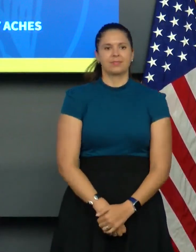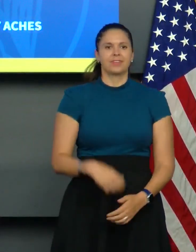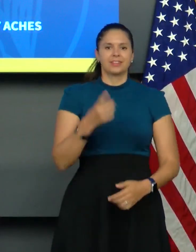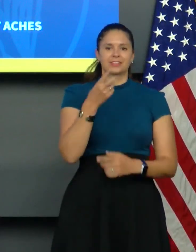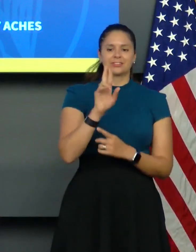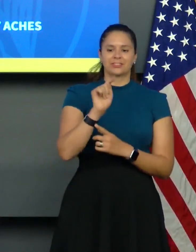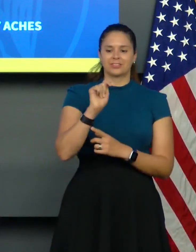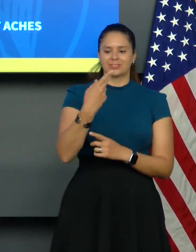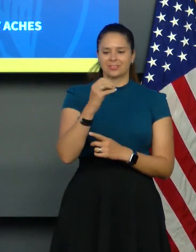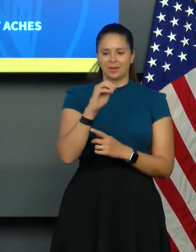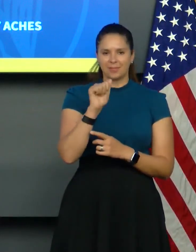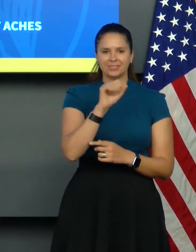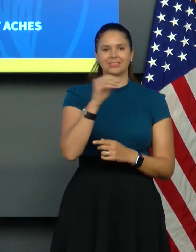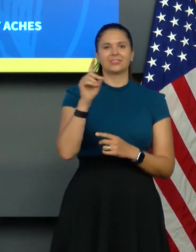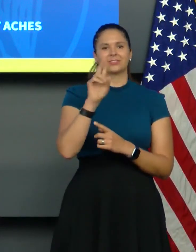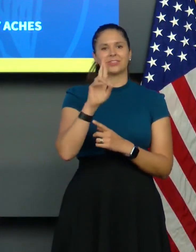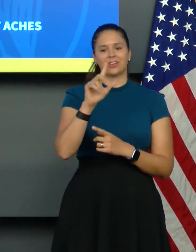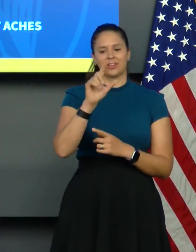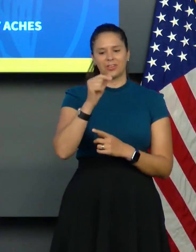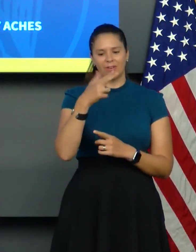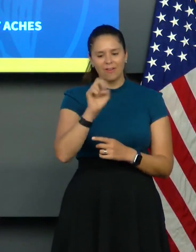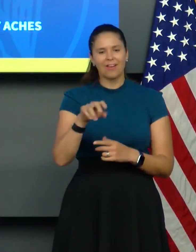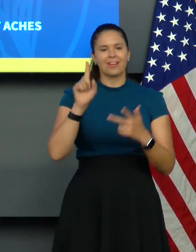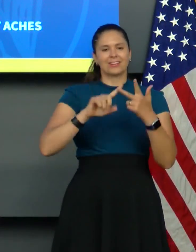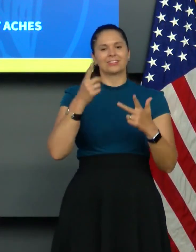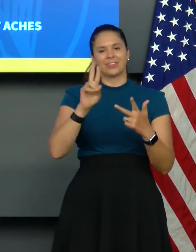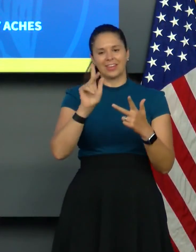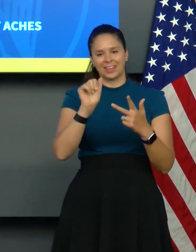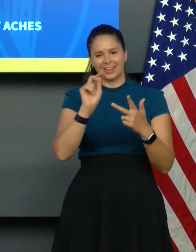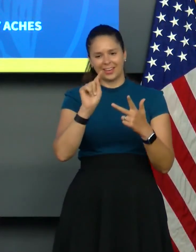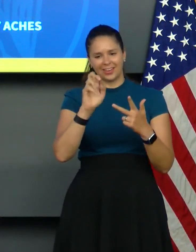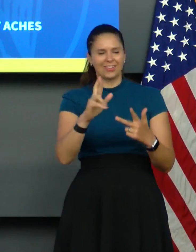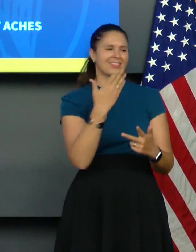Dr. Thomas and Dr. Logue, Dr. Cantor, thank you very much.